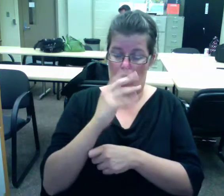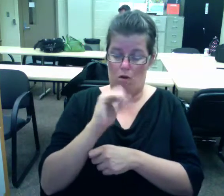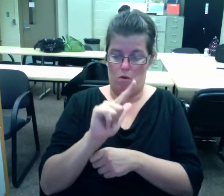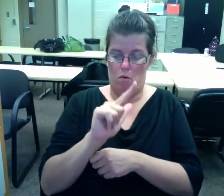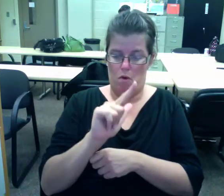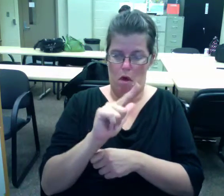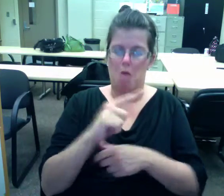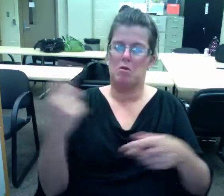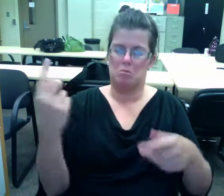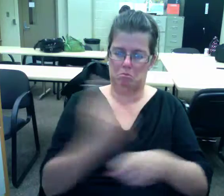walls.